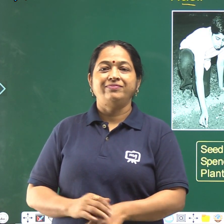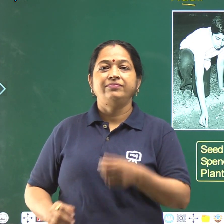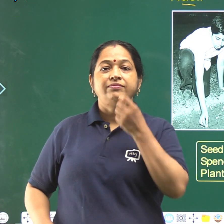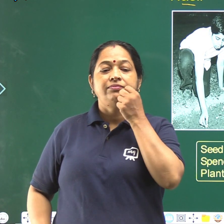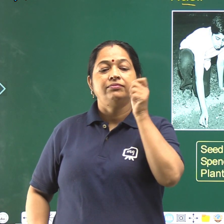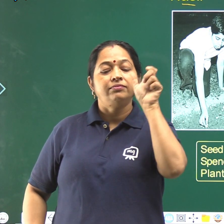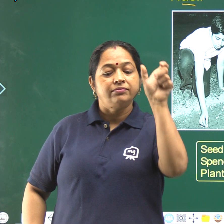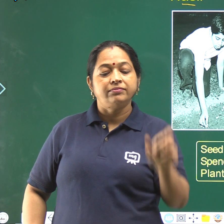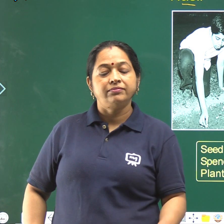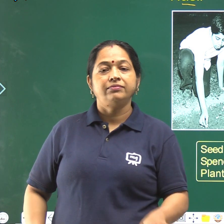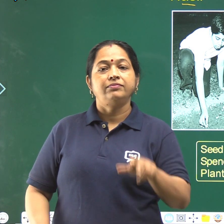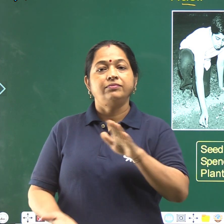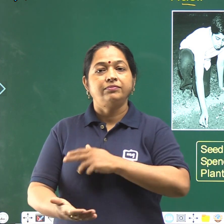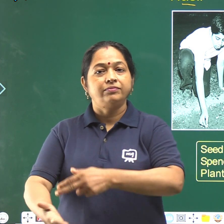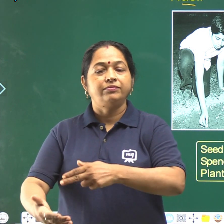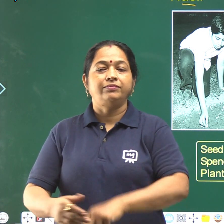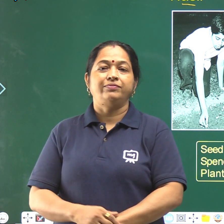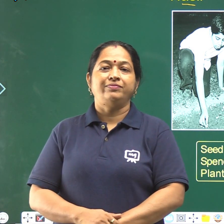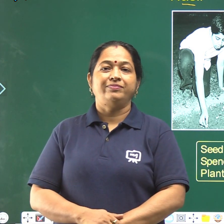Nasir.